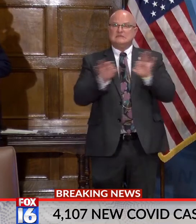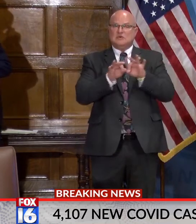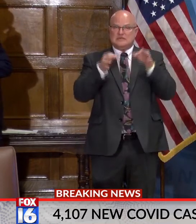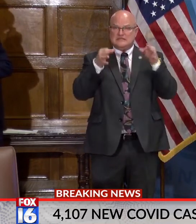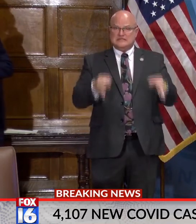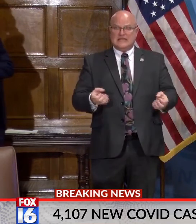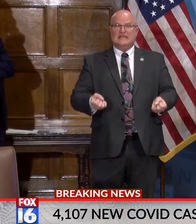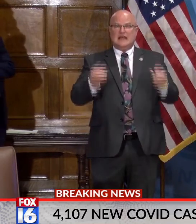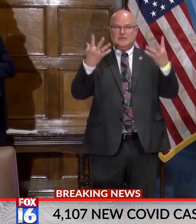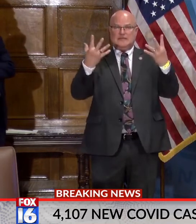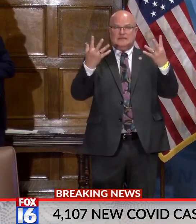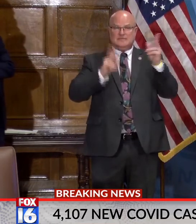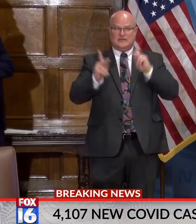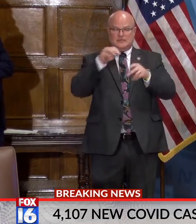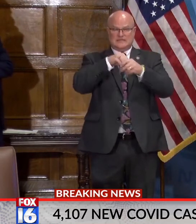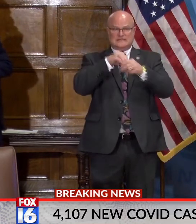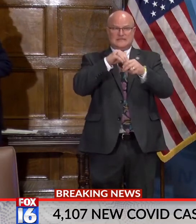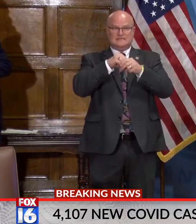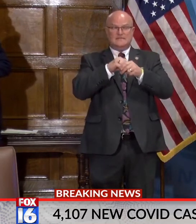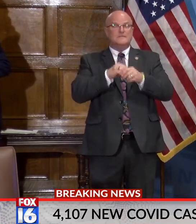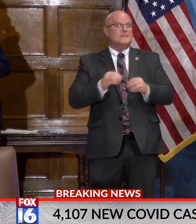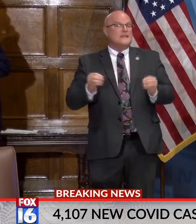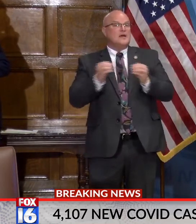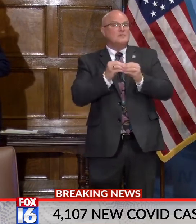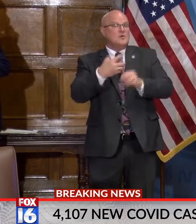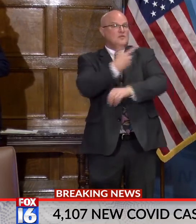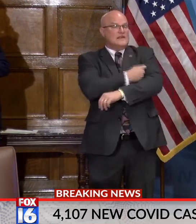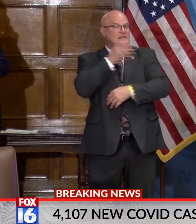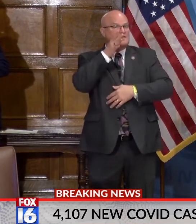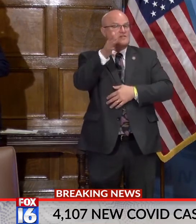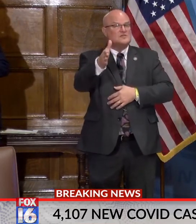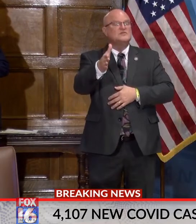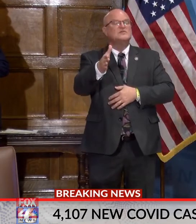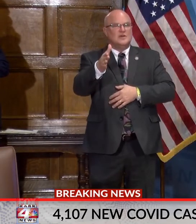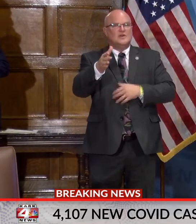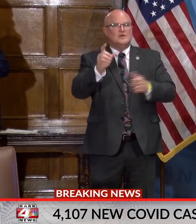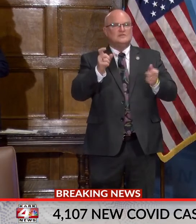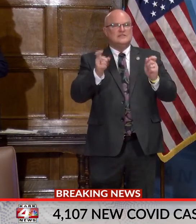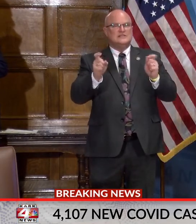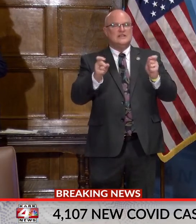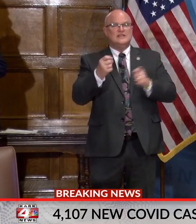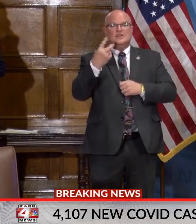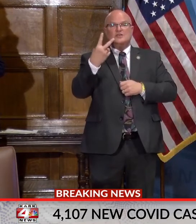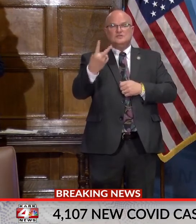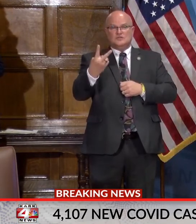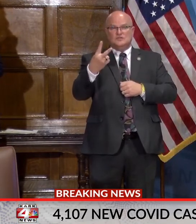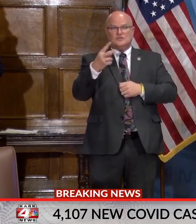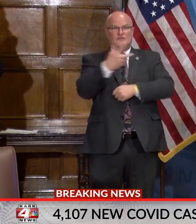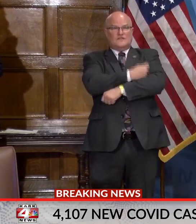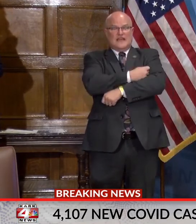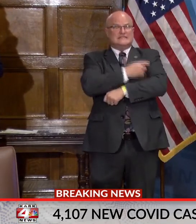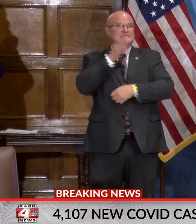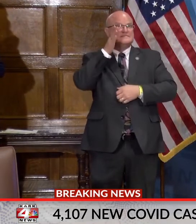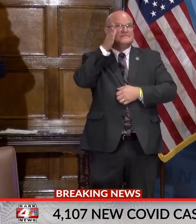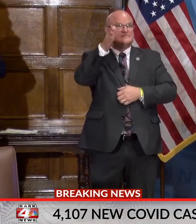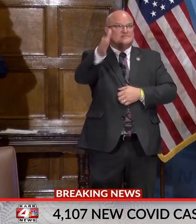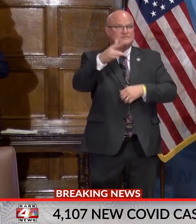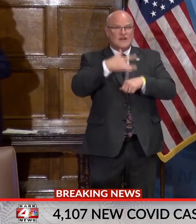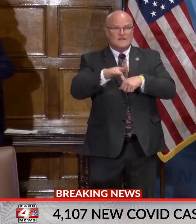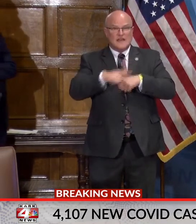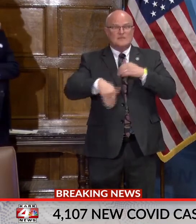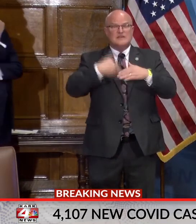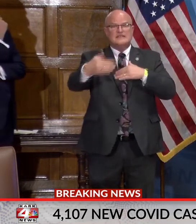modification may come as we get more vaccines in the future, because there are at least 2 other vaccines in the pipeline that may be available in the